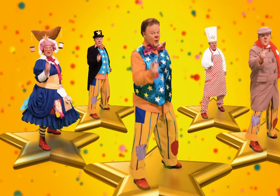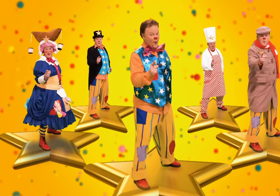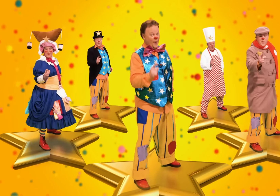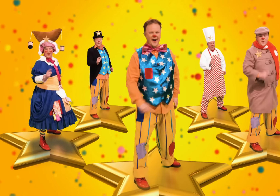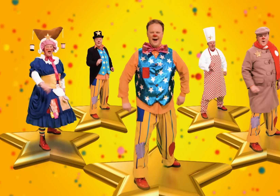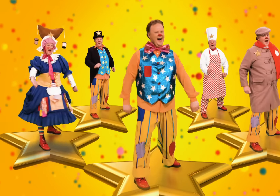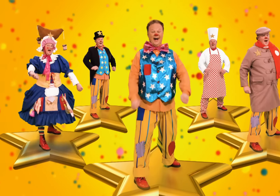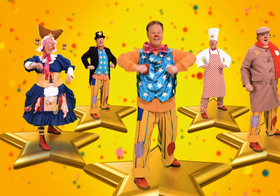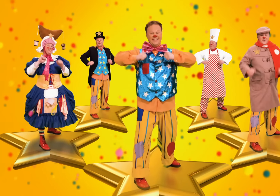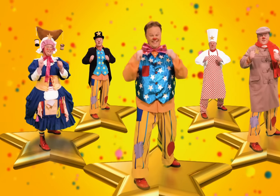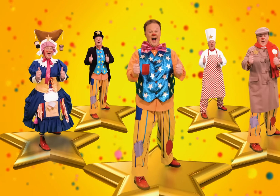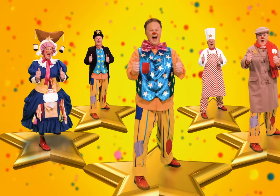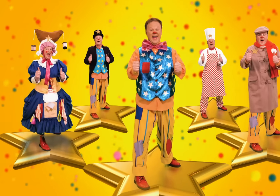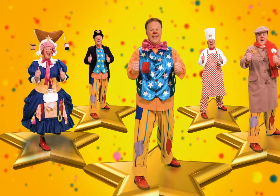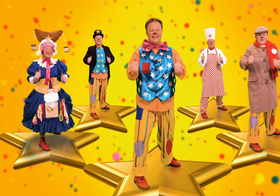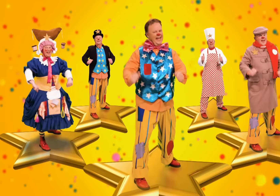You're a shining